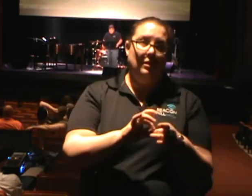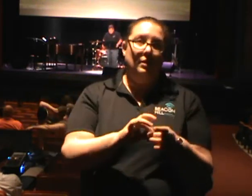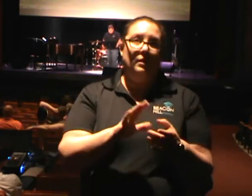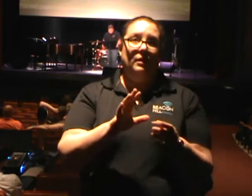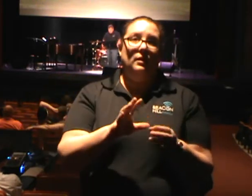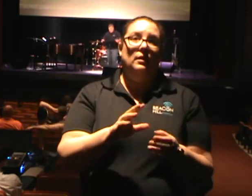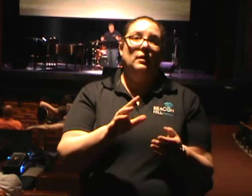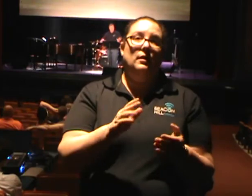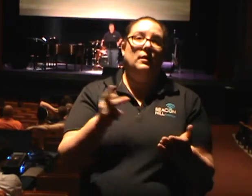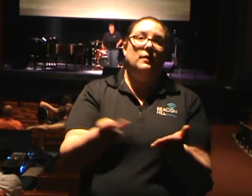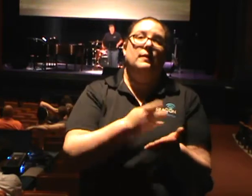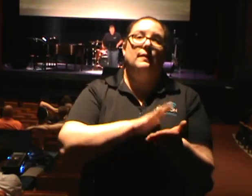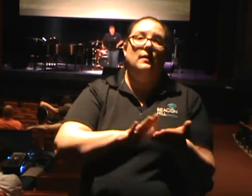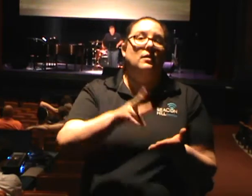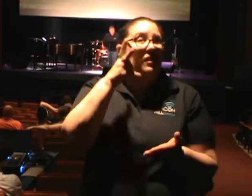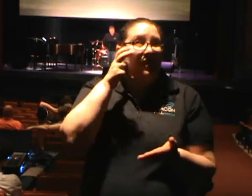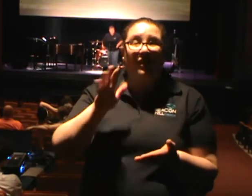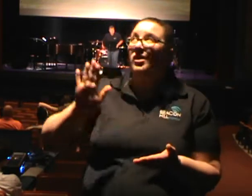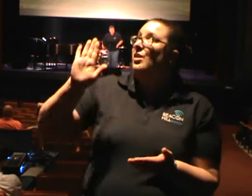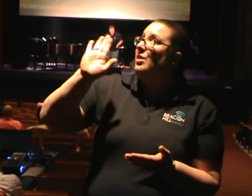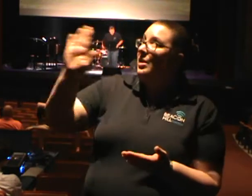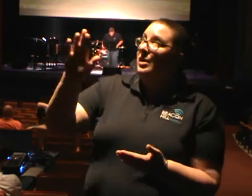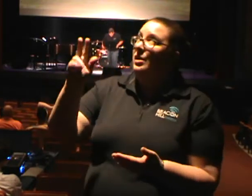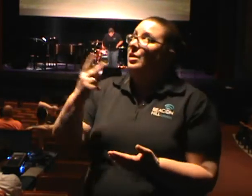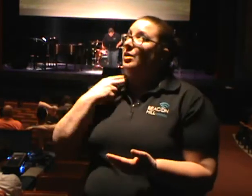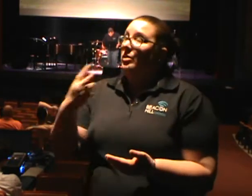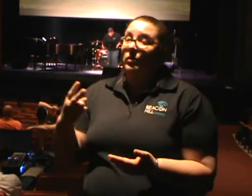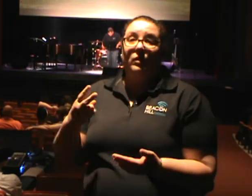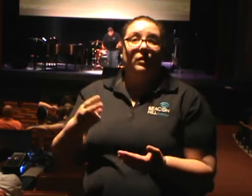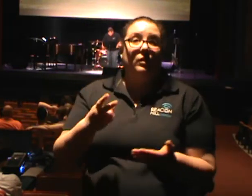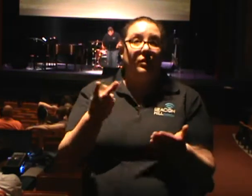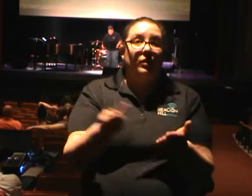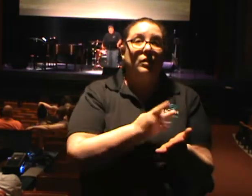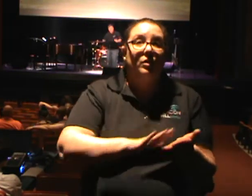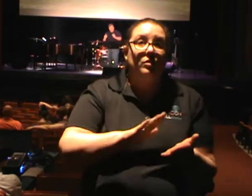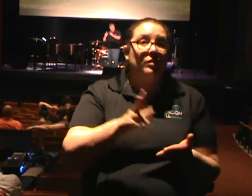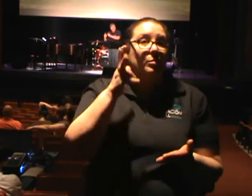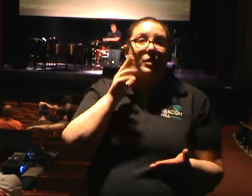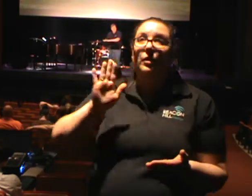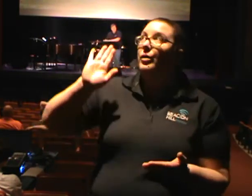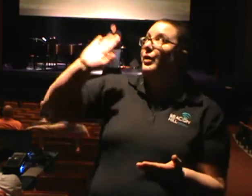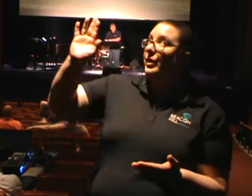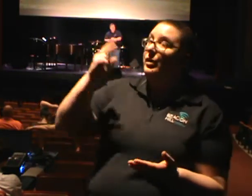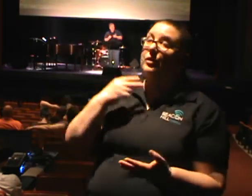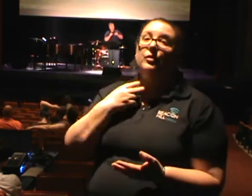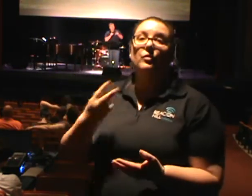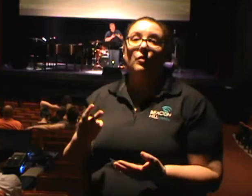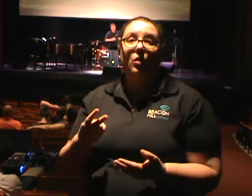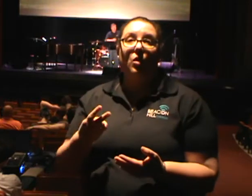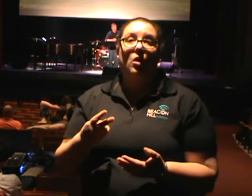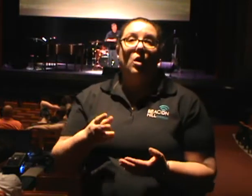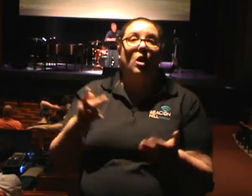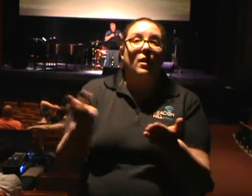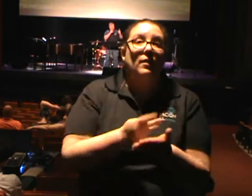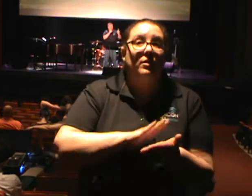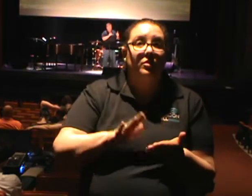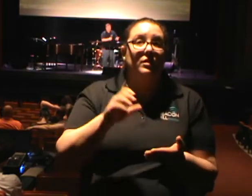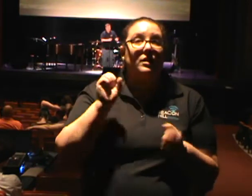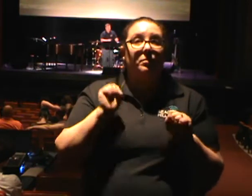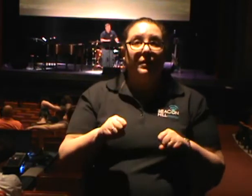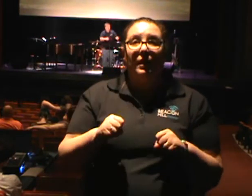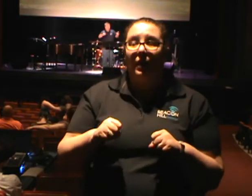The sheep hear his voice. The sheep hear his voice. The sheep can discern